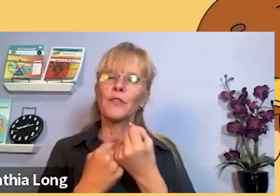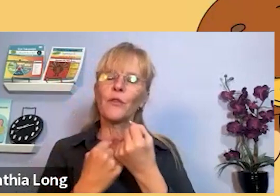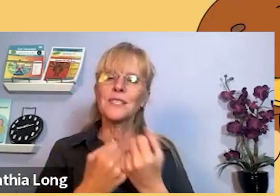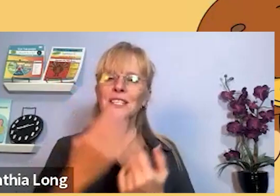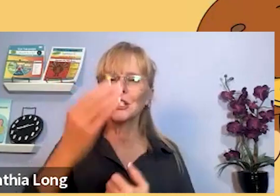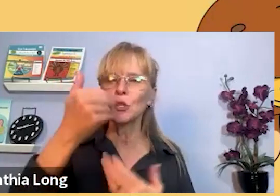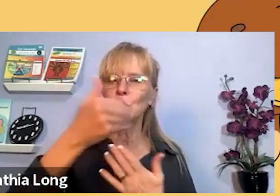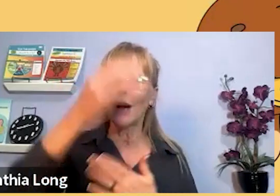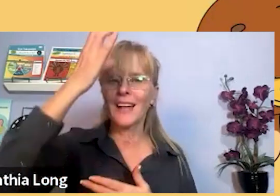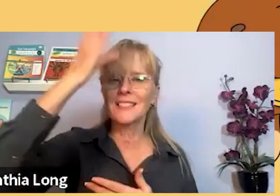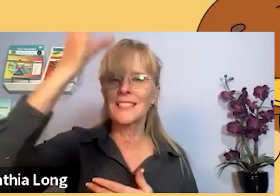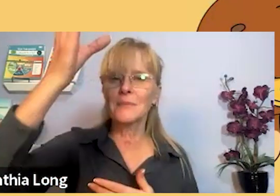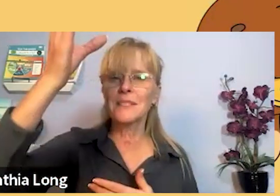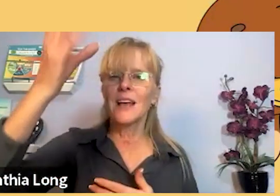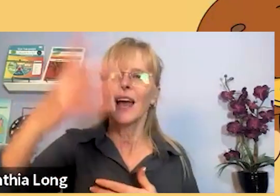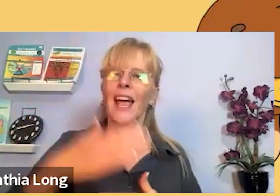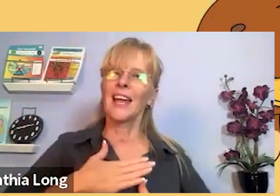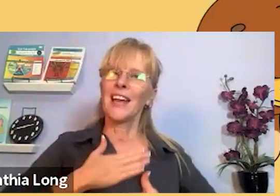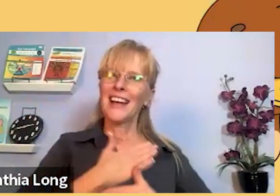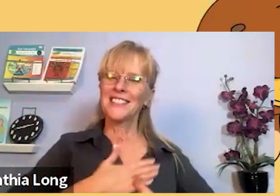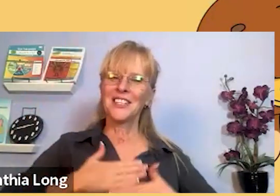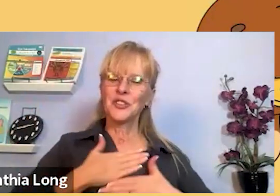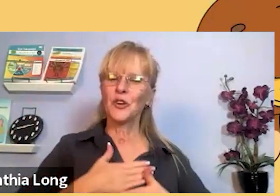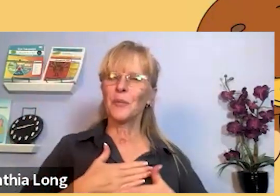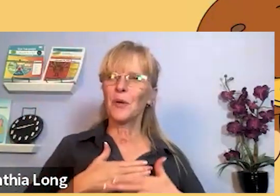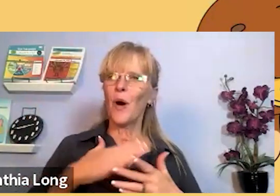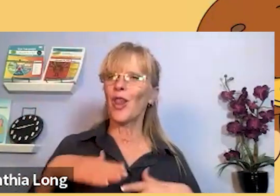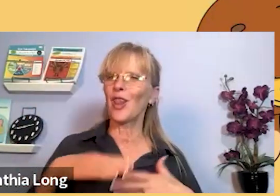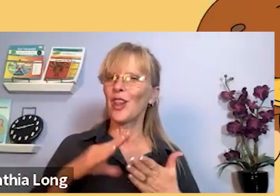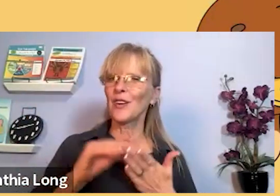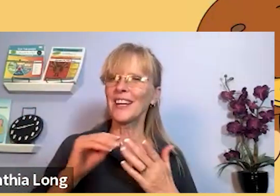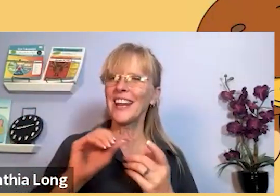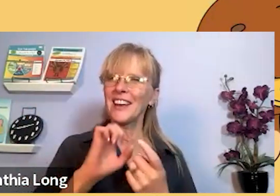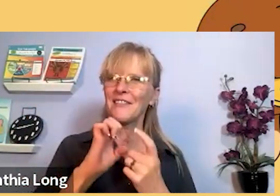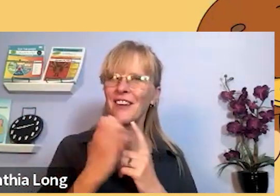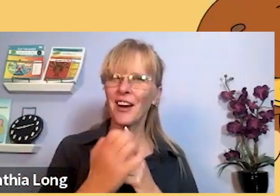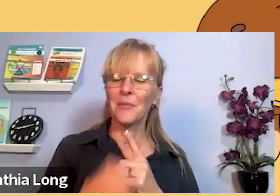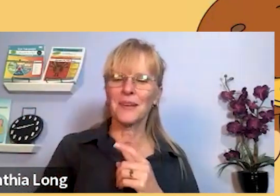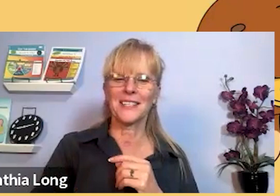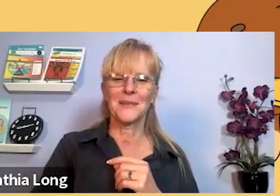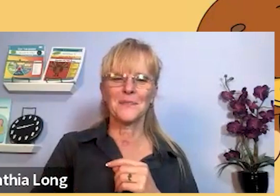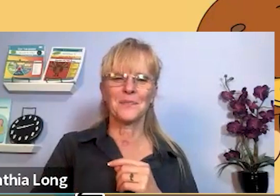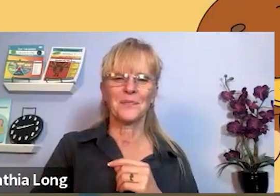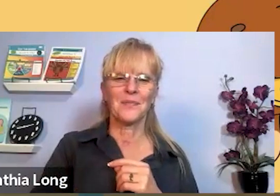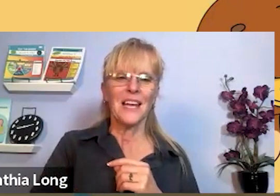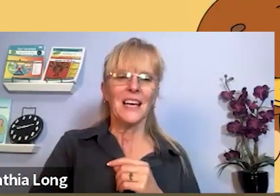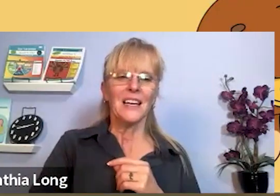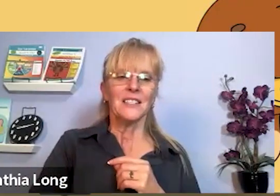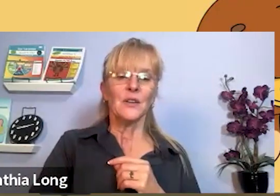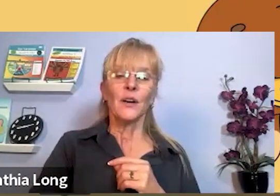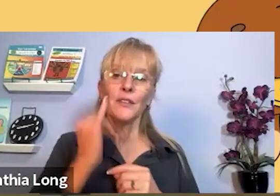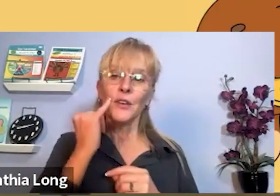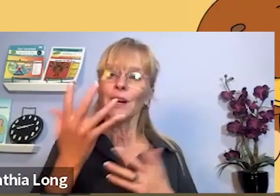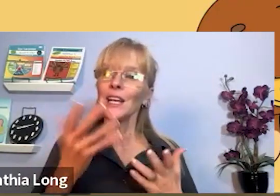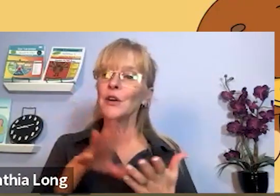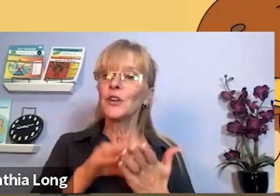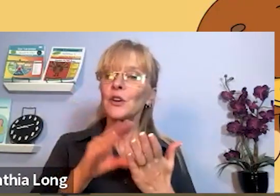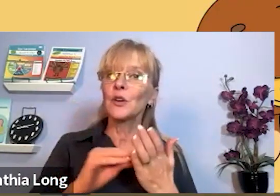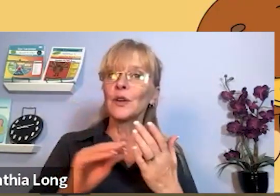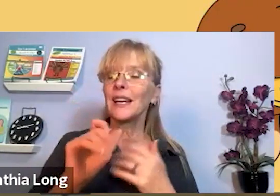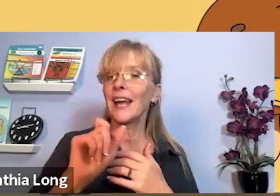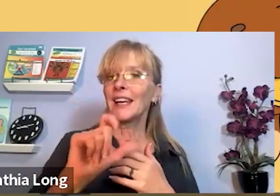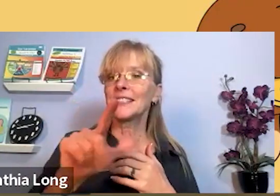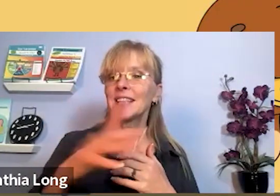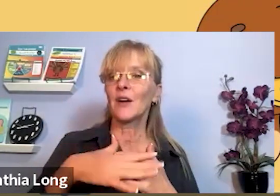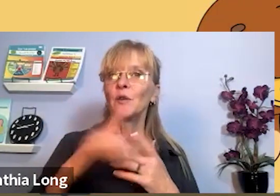and it reinforces new concepts and has an enjoyable learning environment. So if you are here and